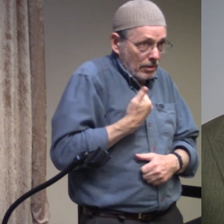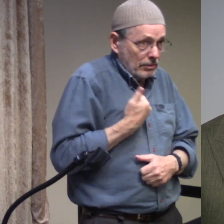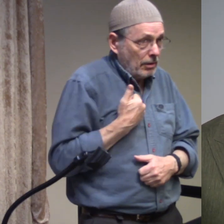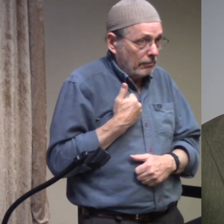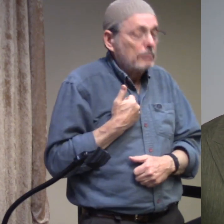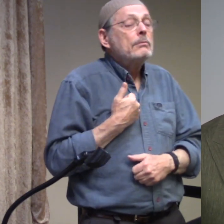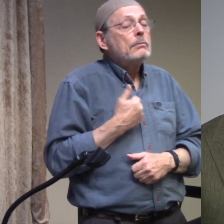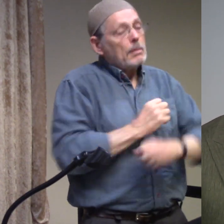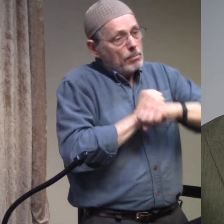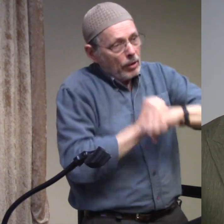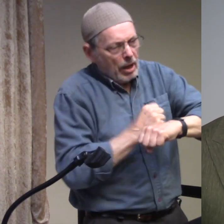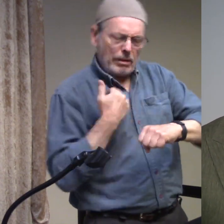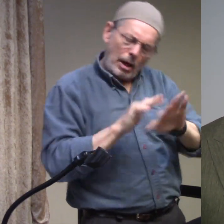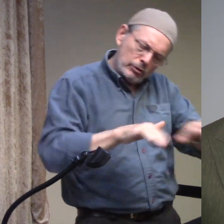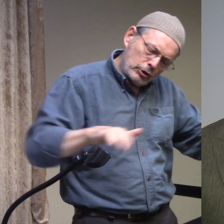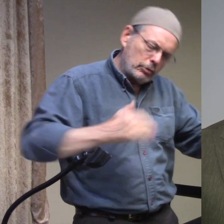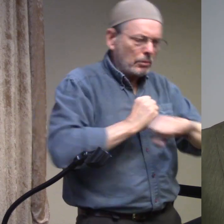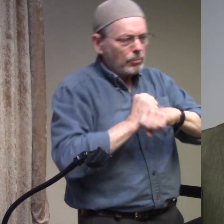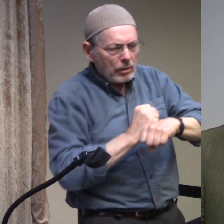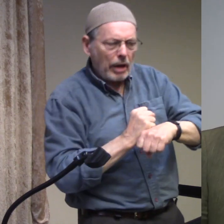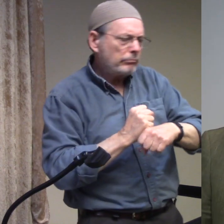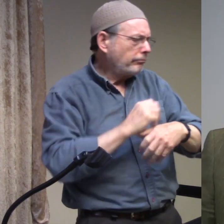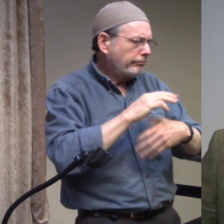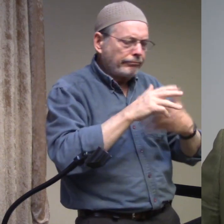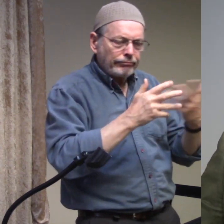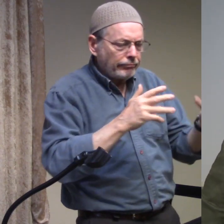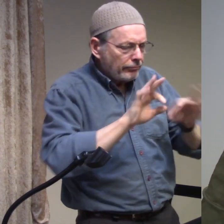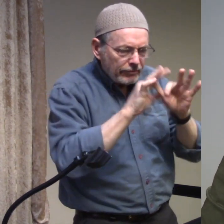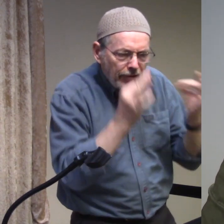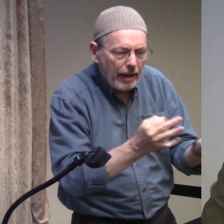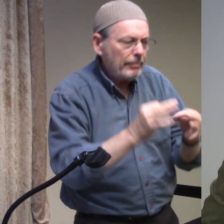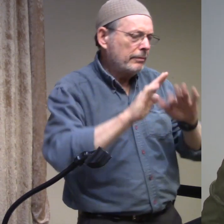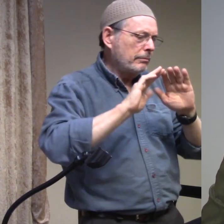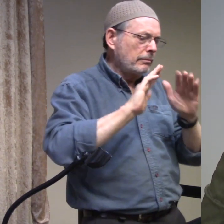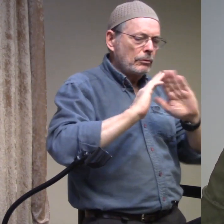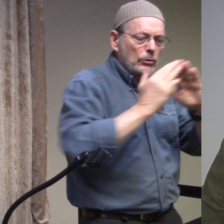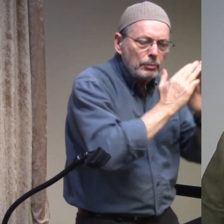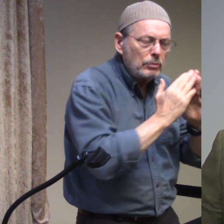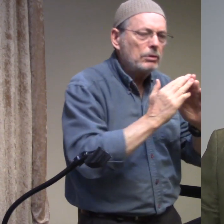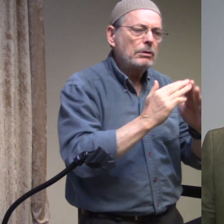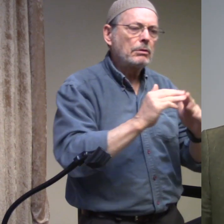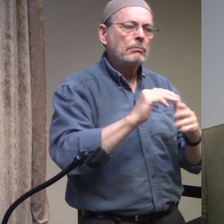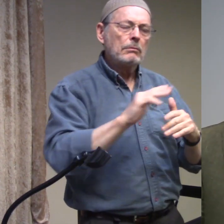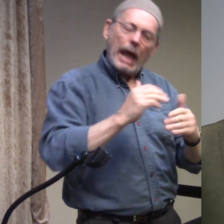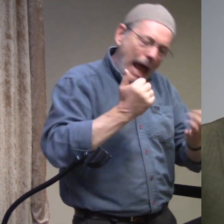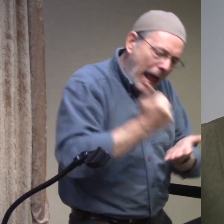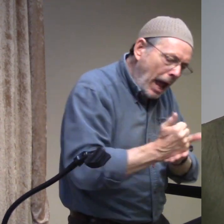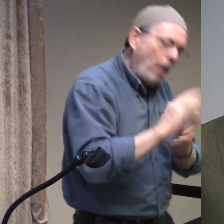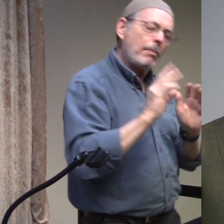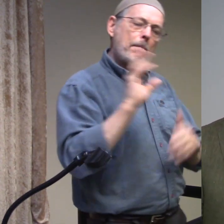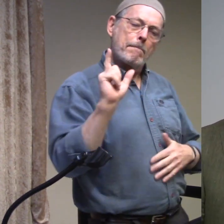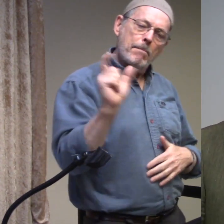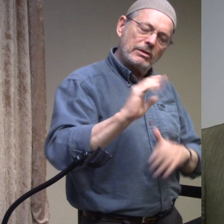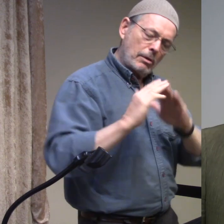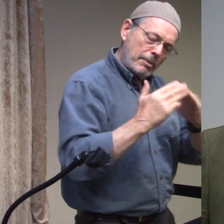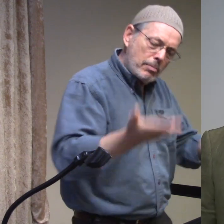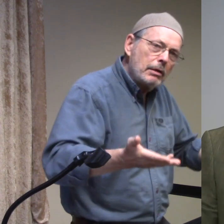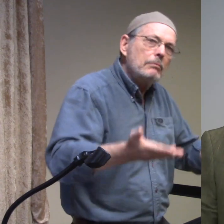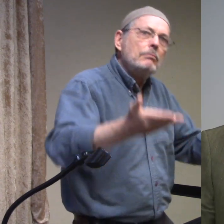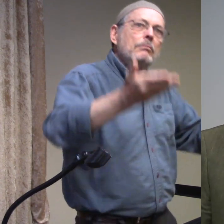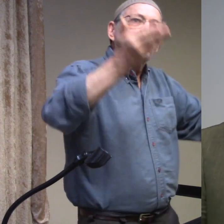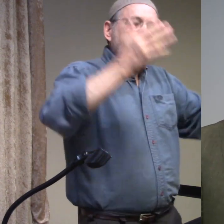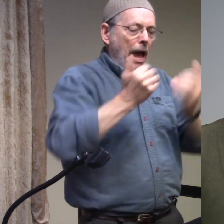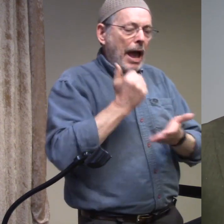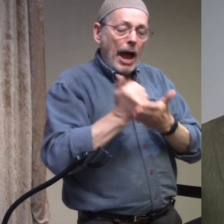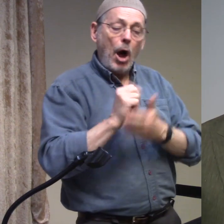Allah. Protect our children, protect our offspring, protect our communities. Elevate the Ummah of Sayyidina Muhammad sallallahu alayhi wa sallam. Unite